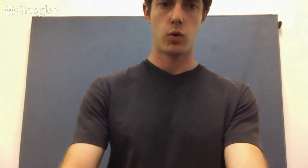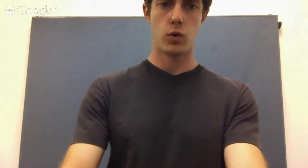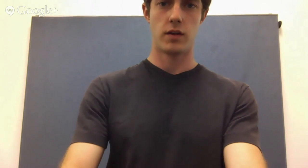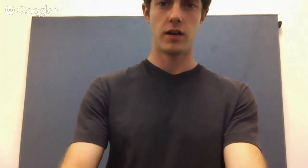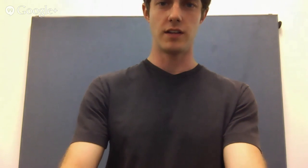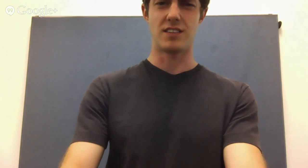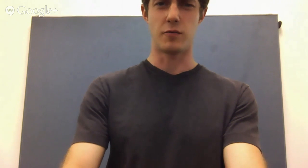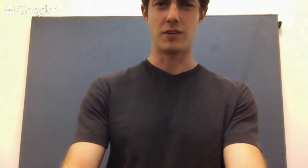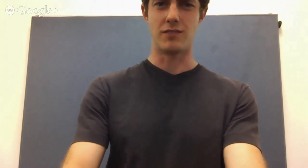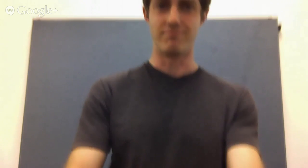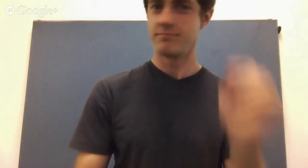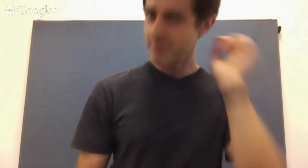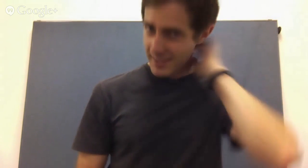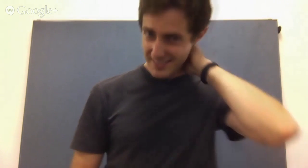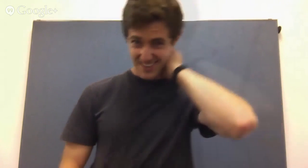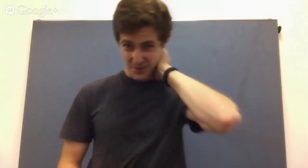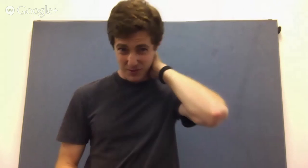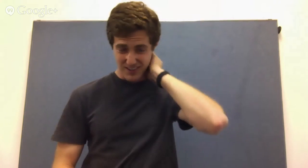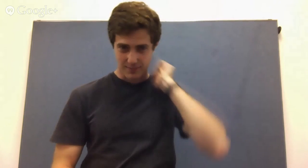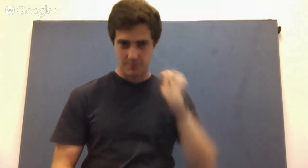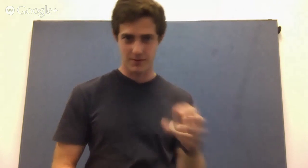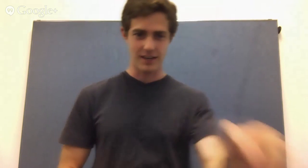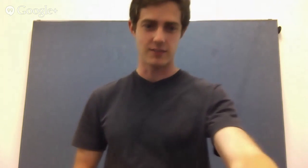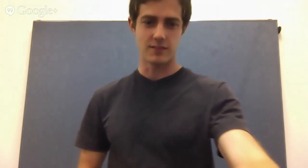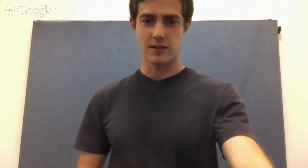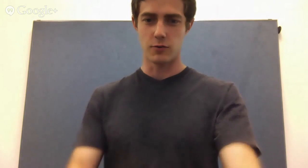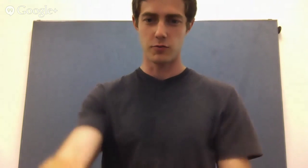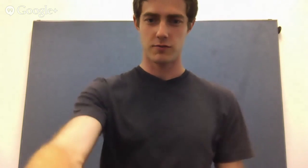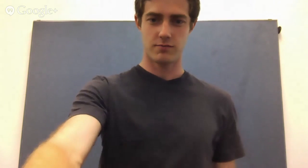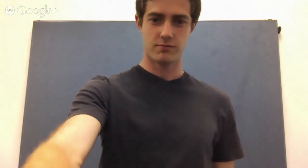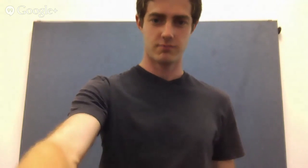That's a tough one. That's almost like